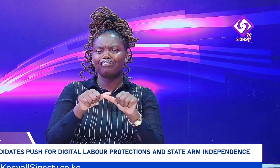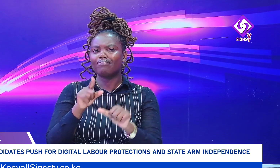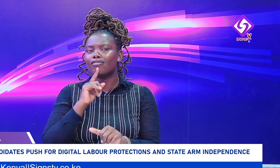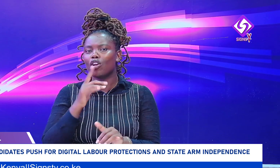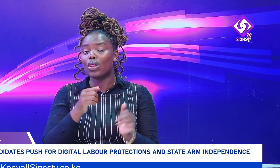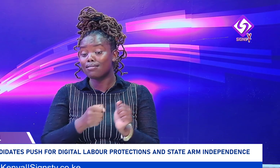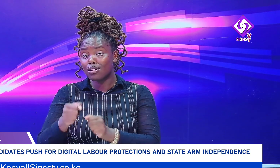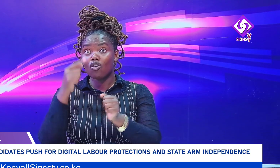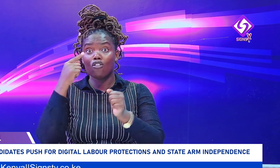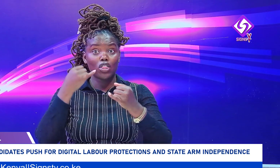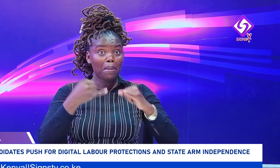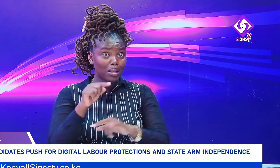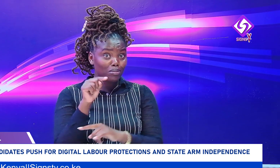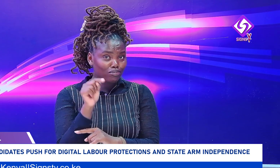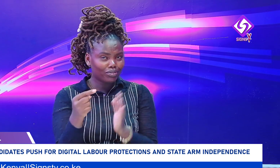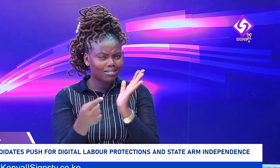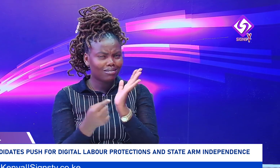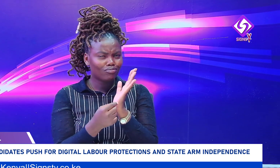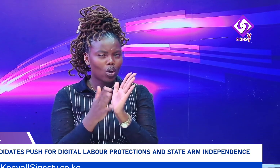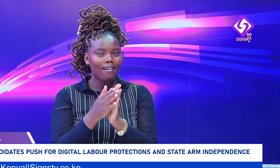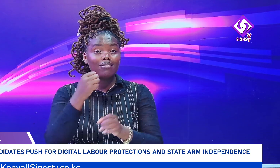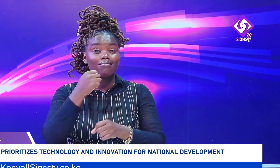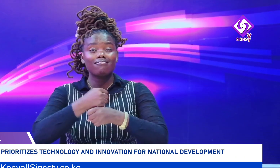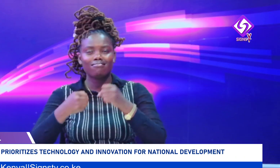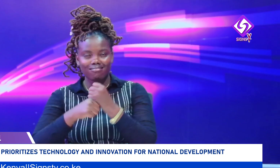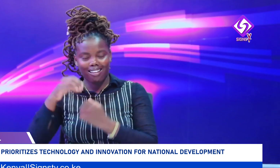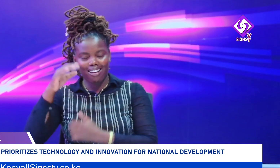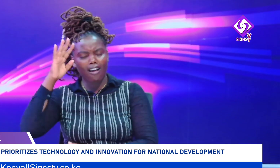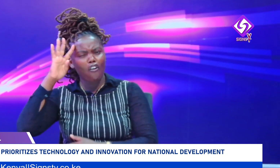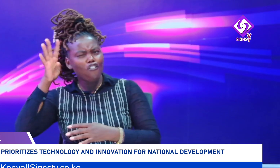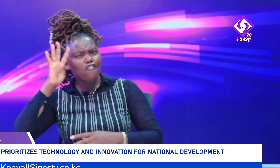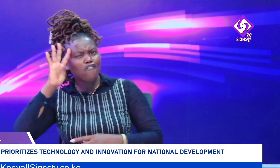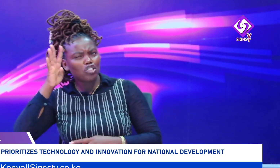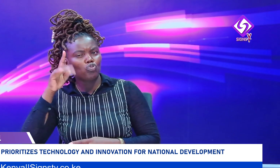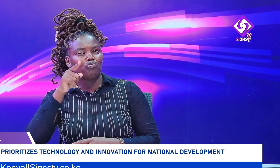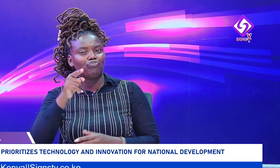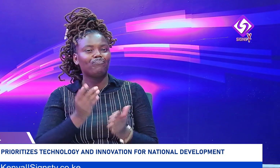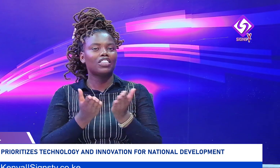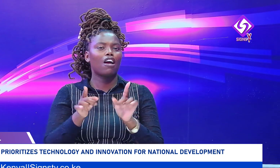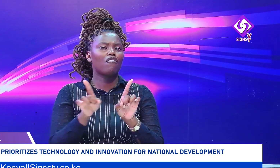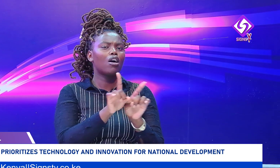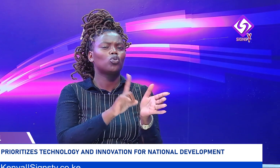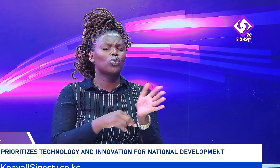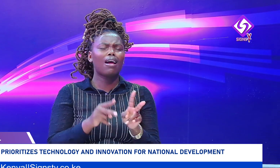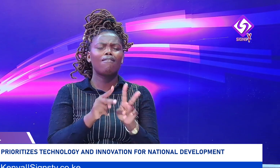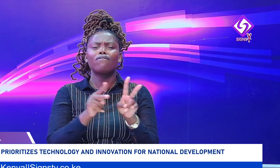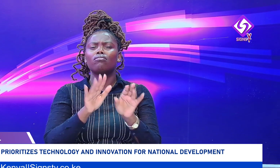He remains and maintains that the strategic implementation of technology and structured innovation